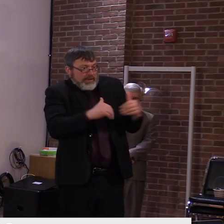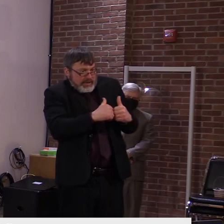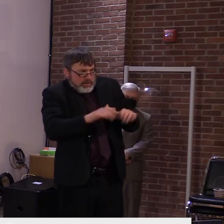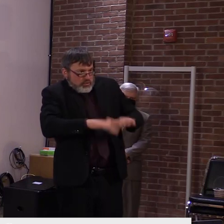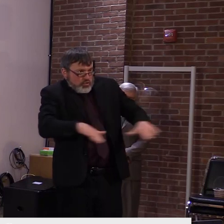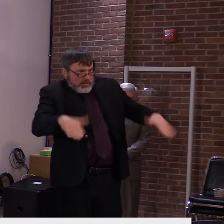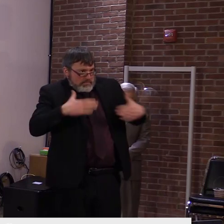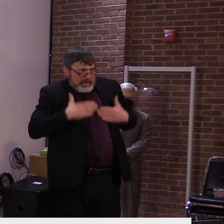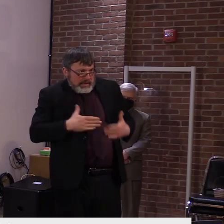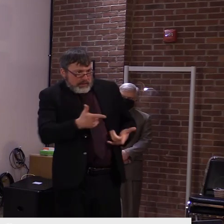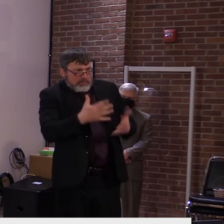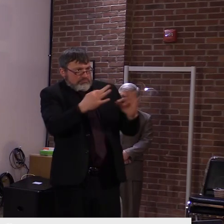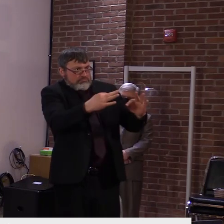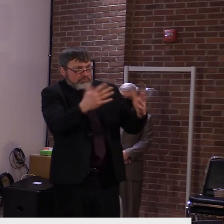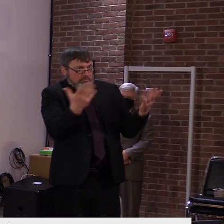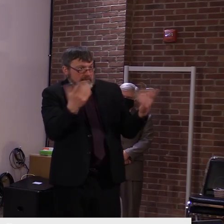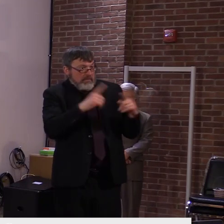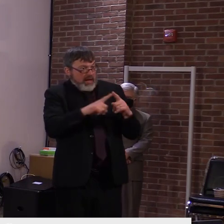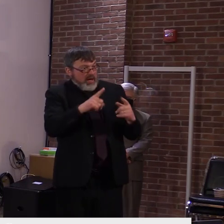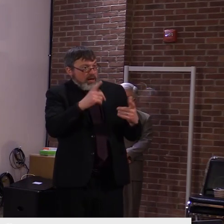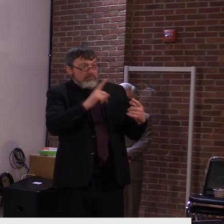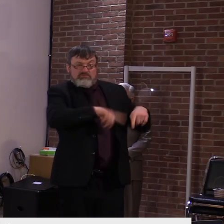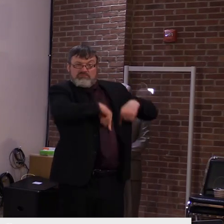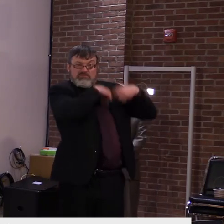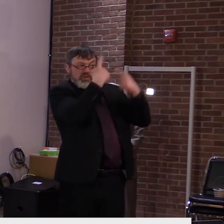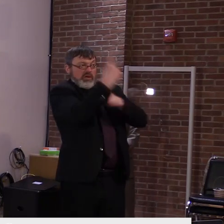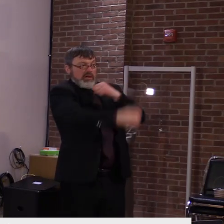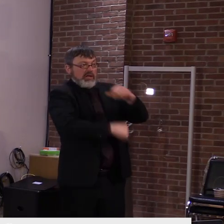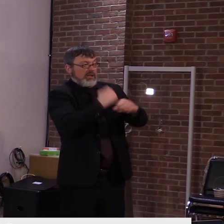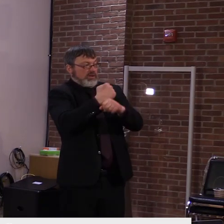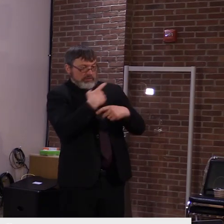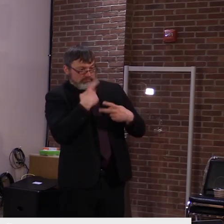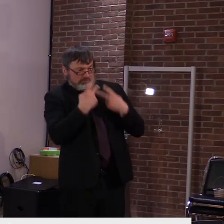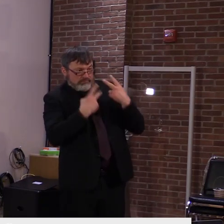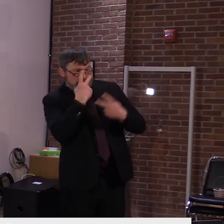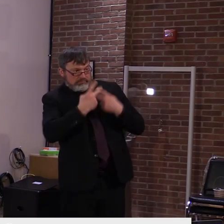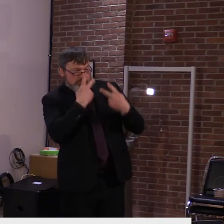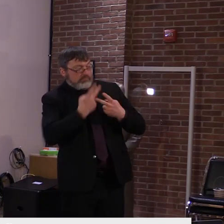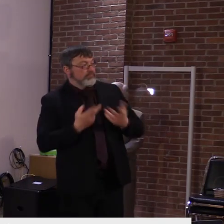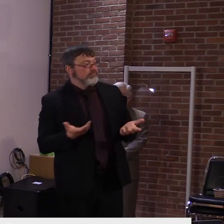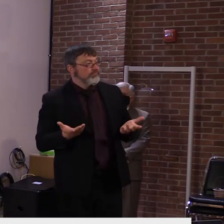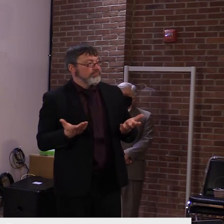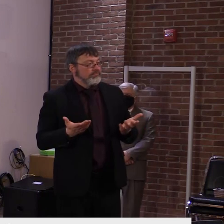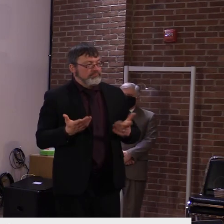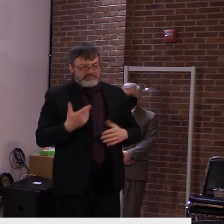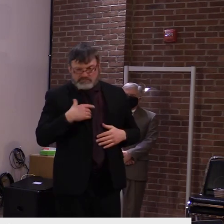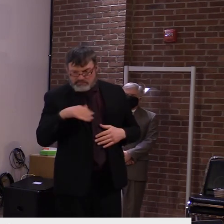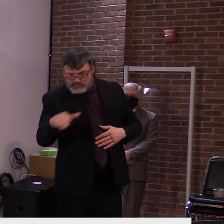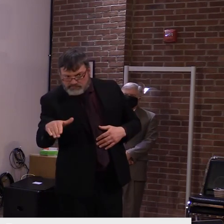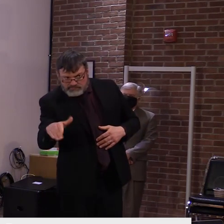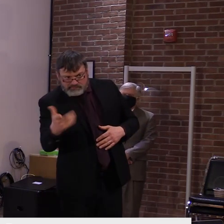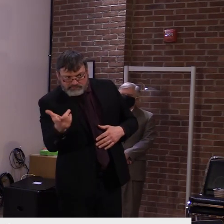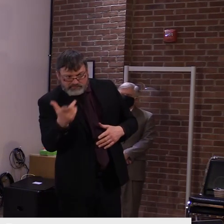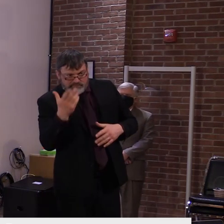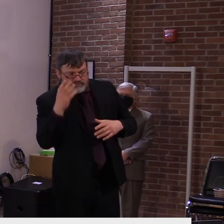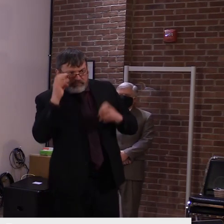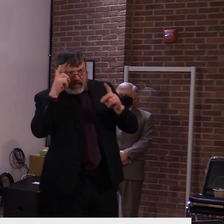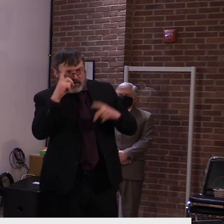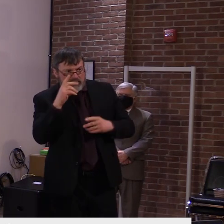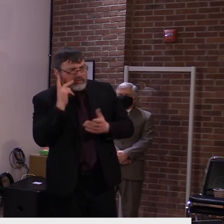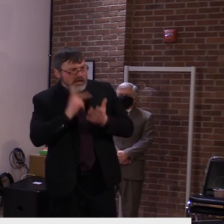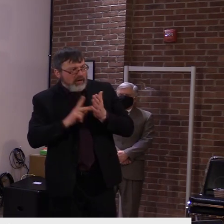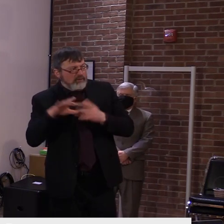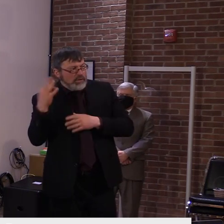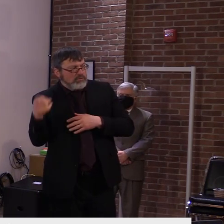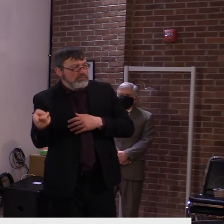as a species. And I think Secretary French had something to add to that as well. And then the third thing is that the